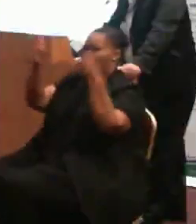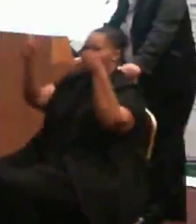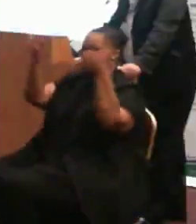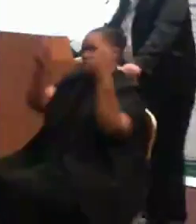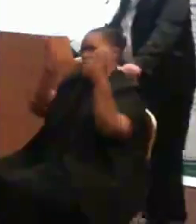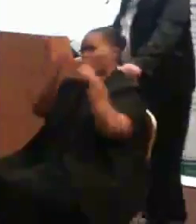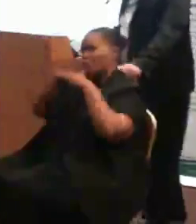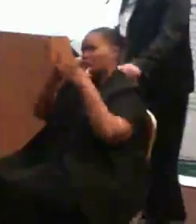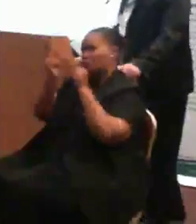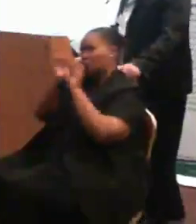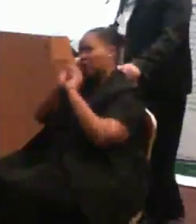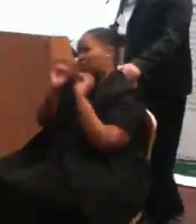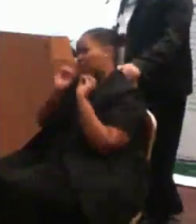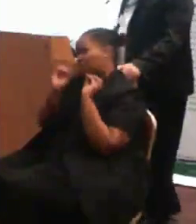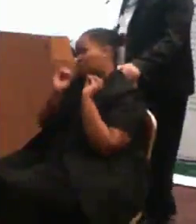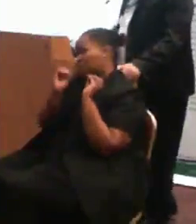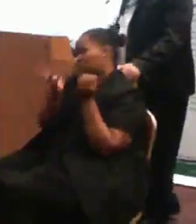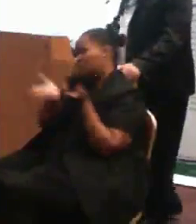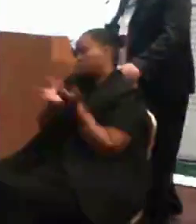work?